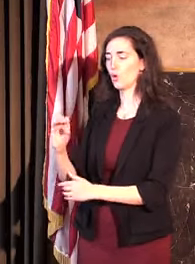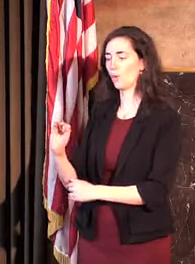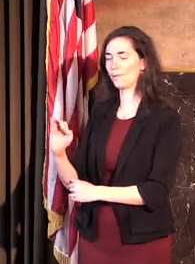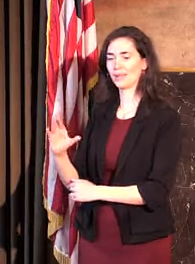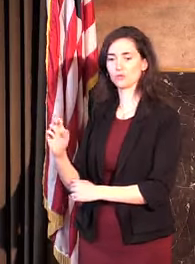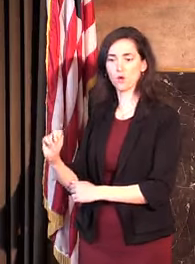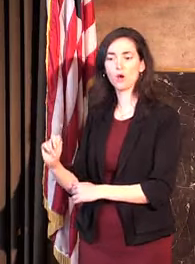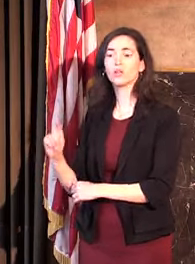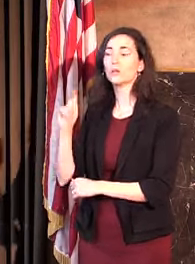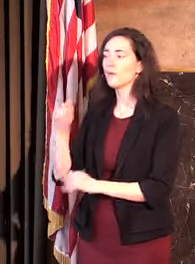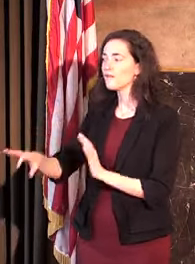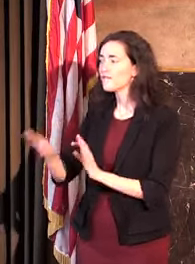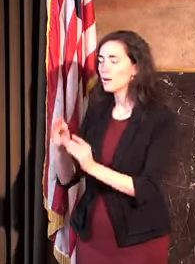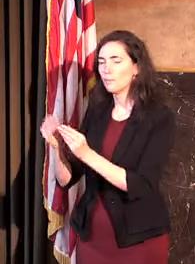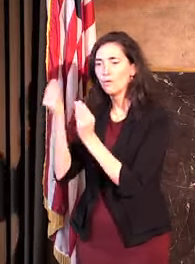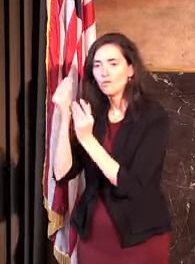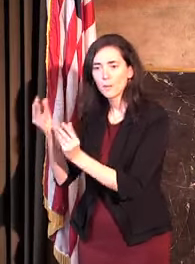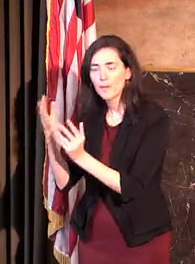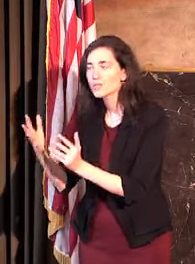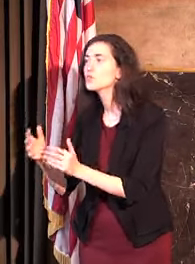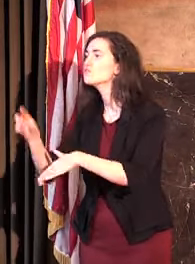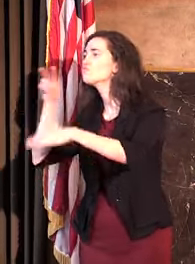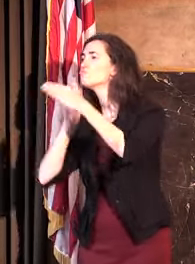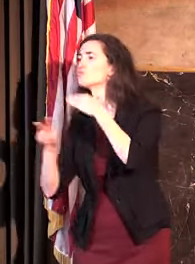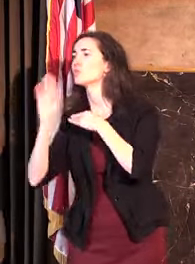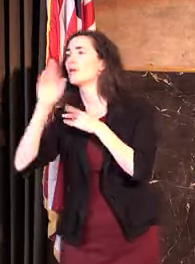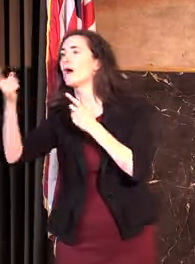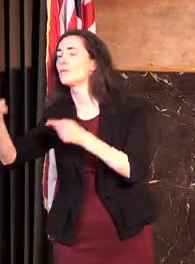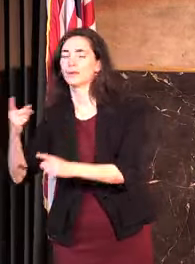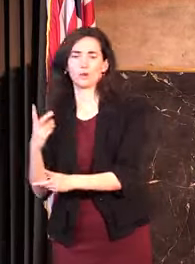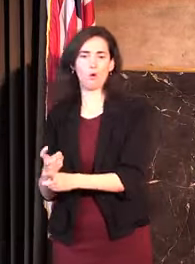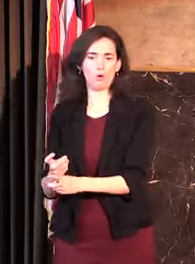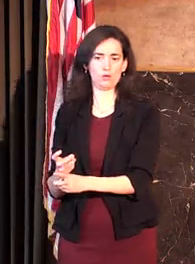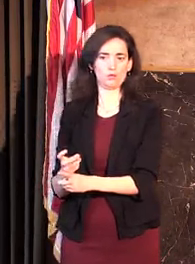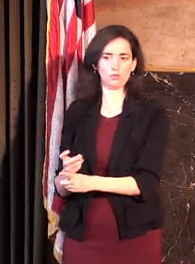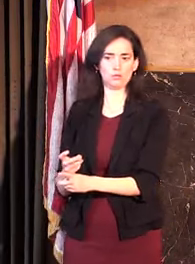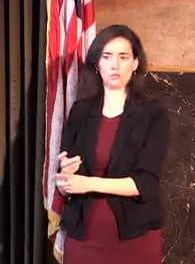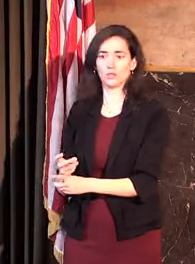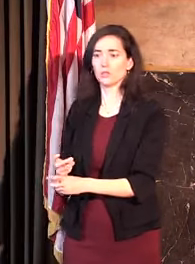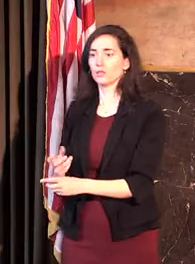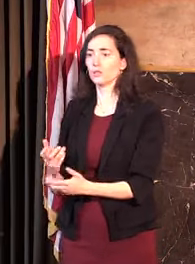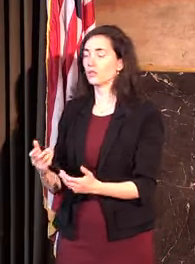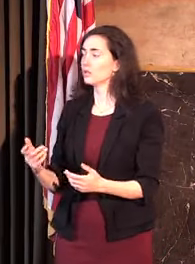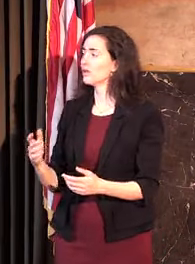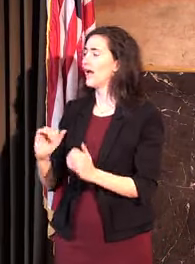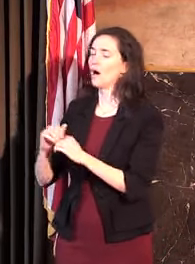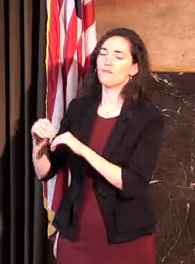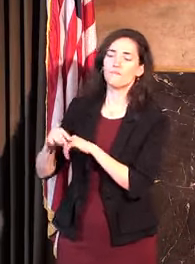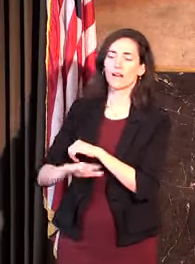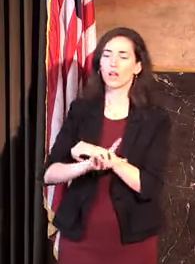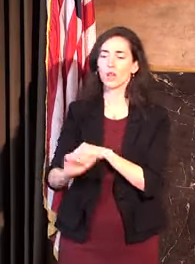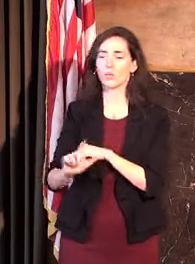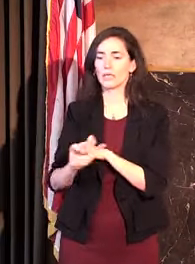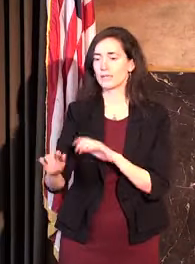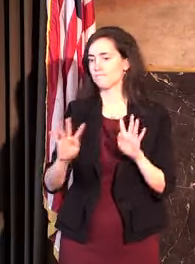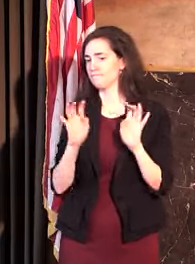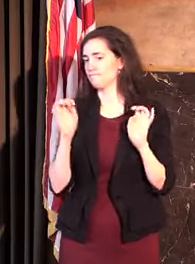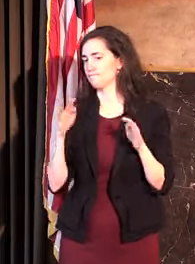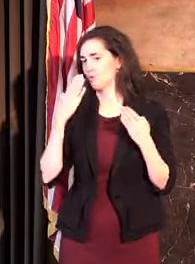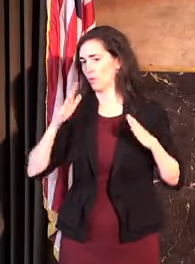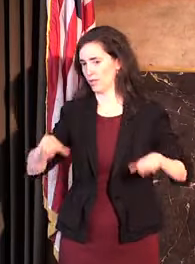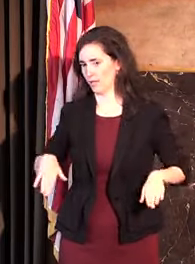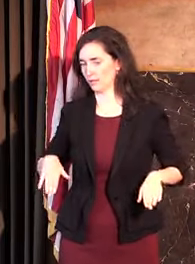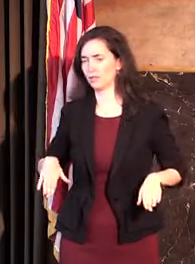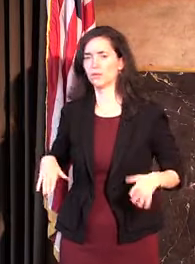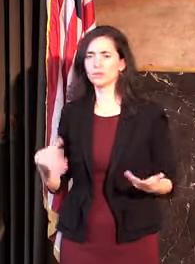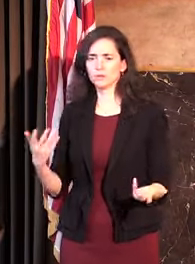hard to predict what exactly will happen and what exactly the effect will be here in Louisiana. What are we doing